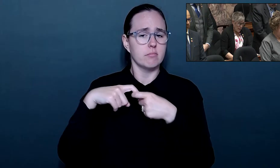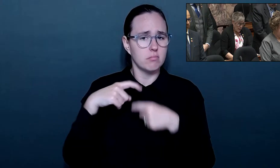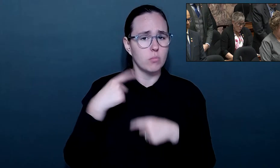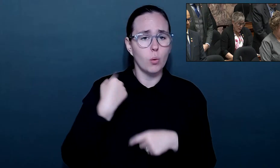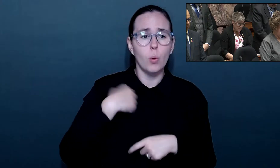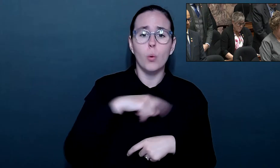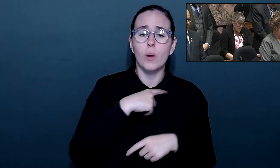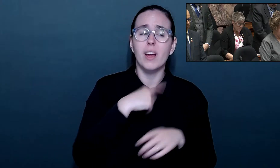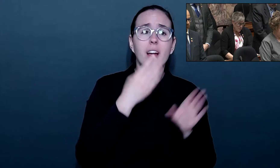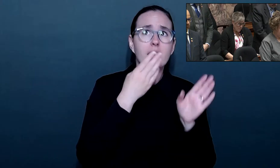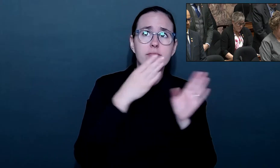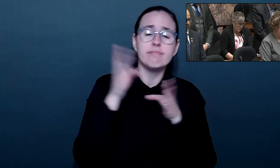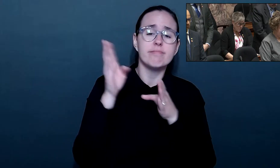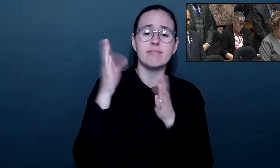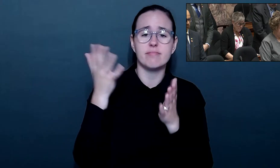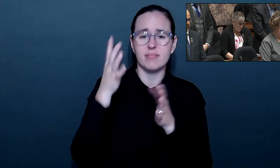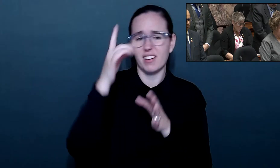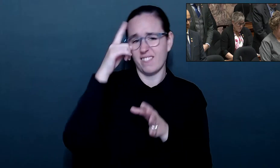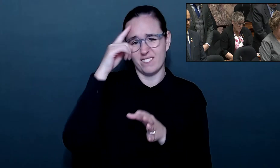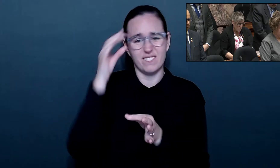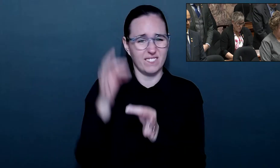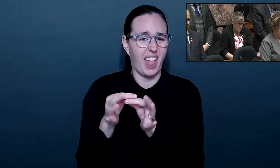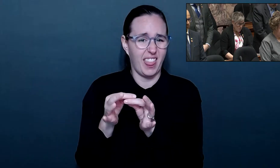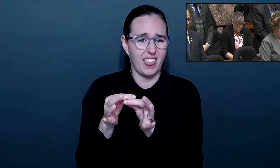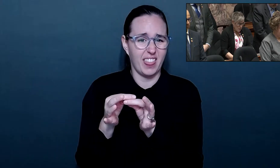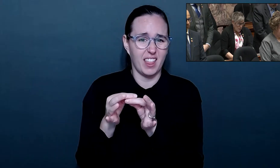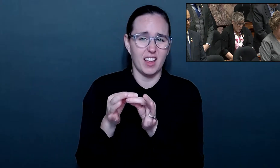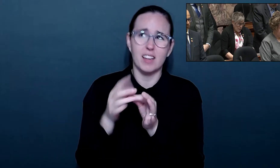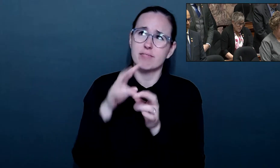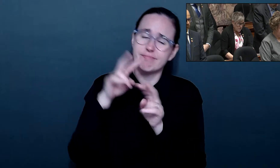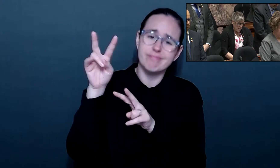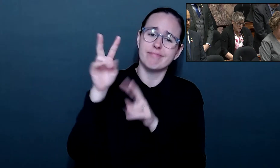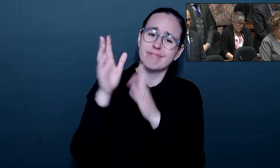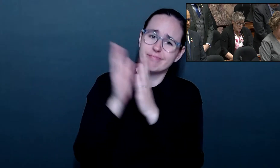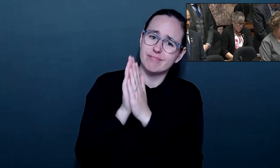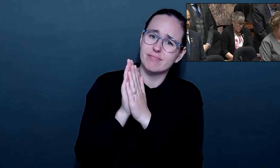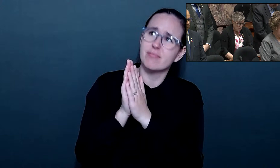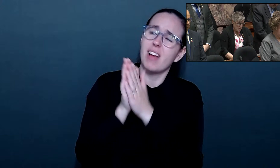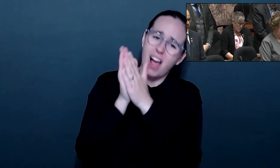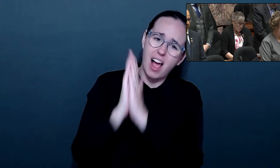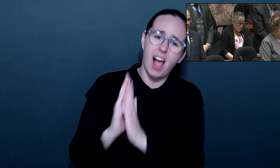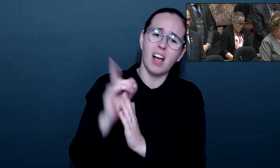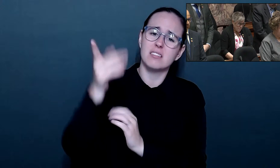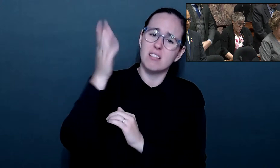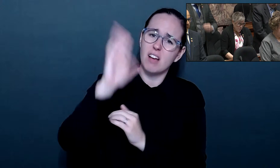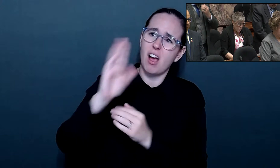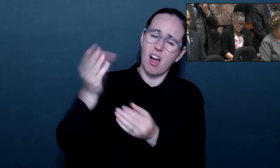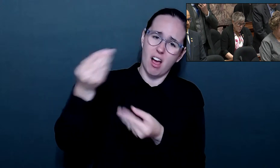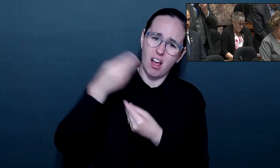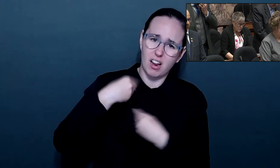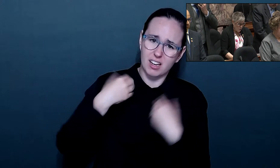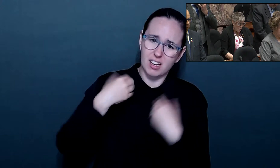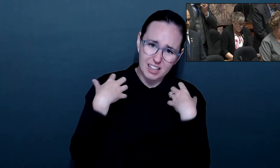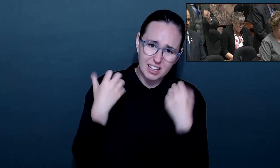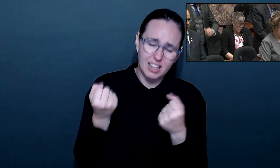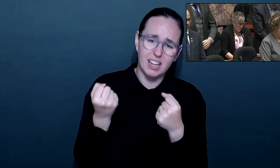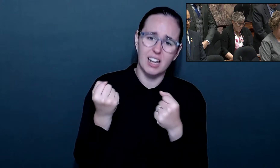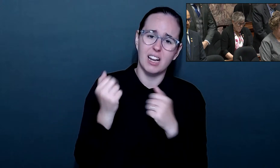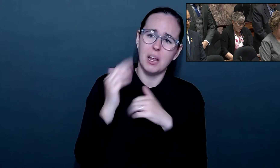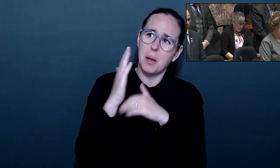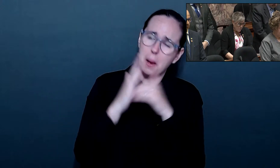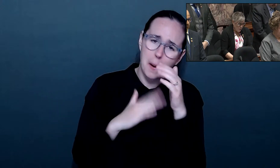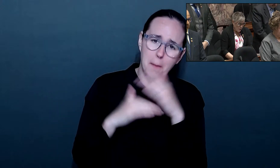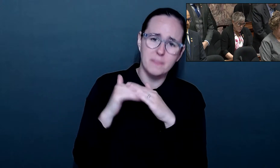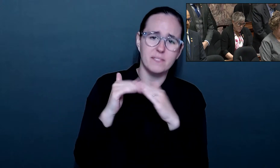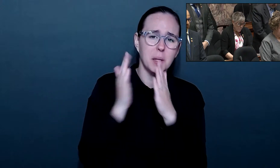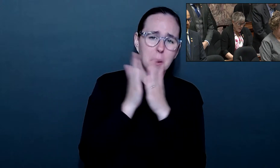hearts, and grant us peace and comfort. Dear Lord, in this time of deep sorrow and loss, we turn to you for solace. The